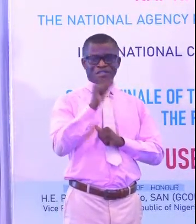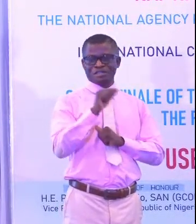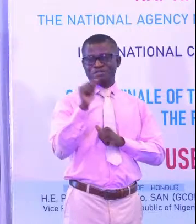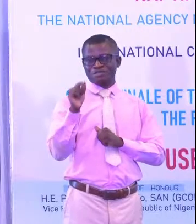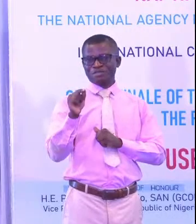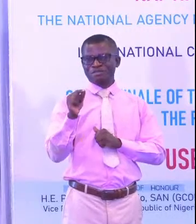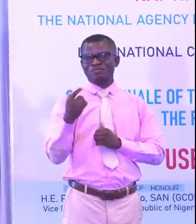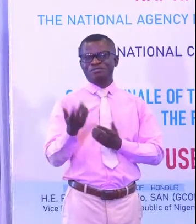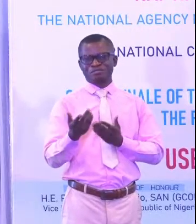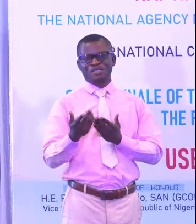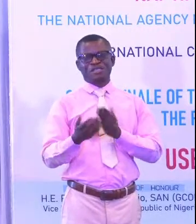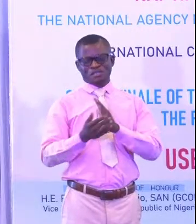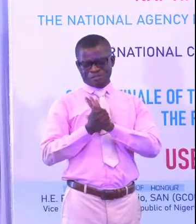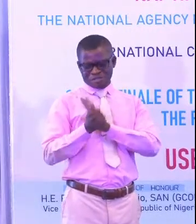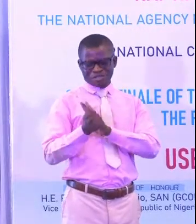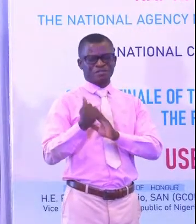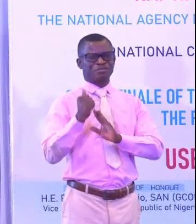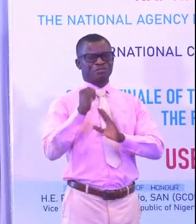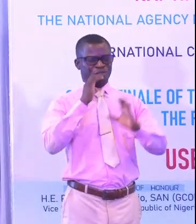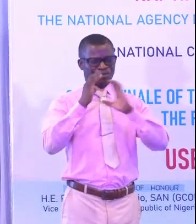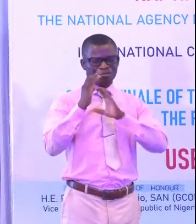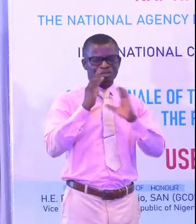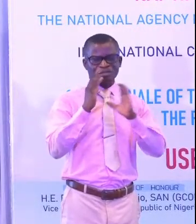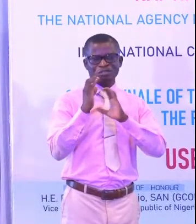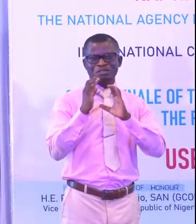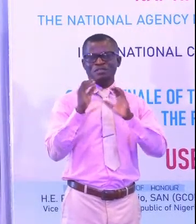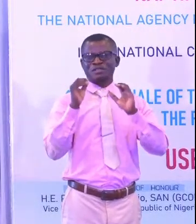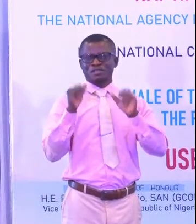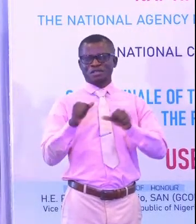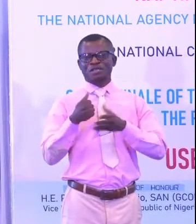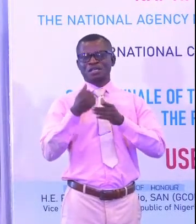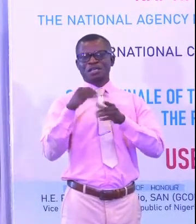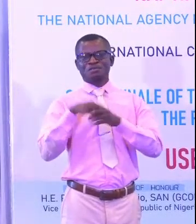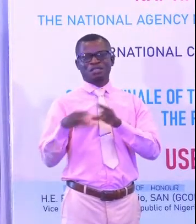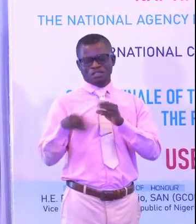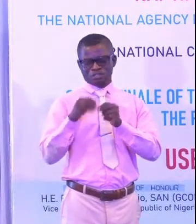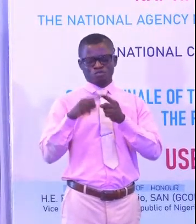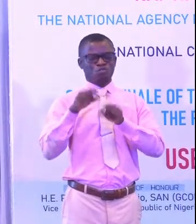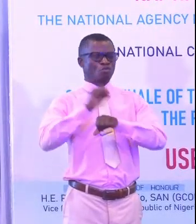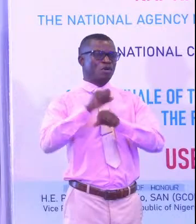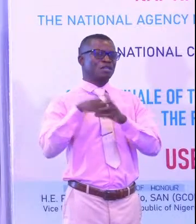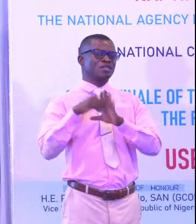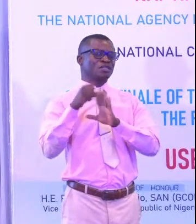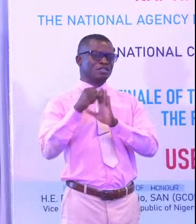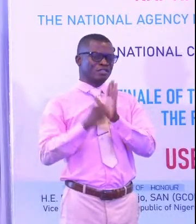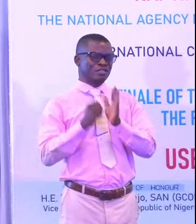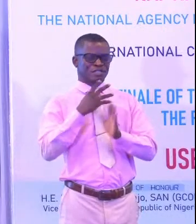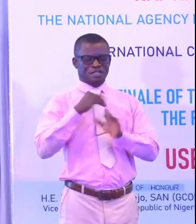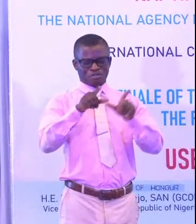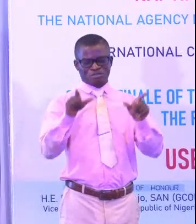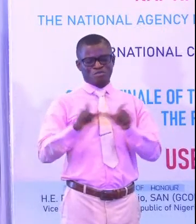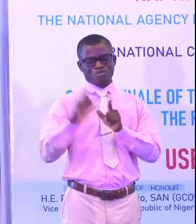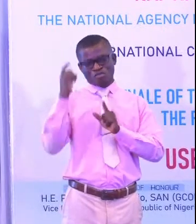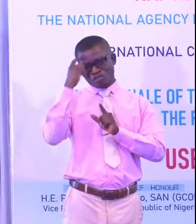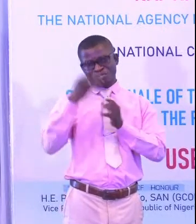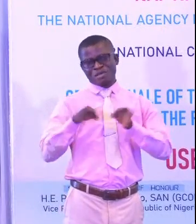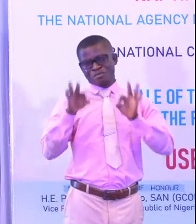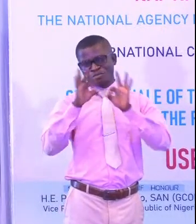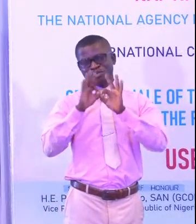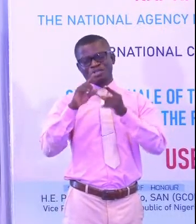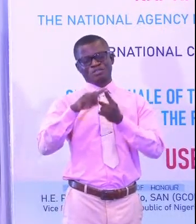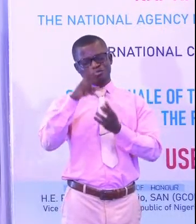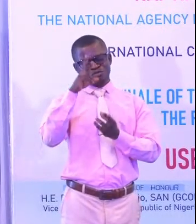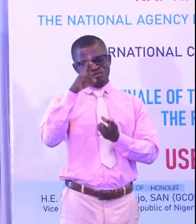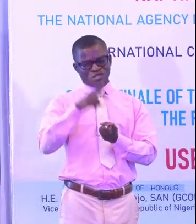mobilizing affected communities themselves, in addition to working with states and local governments, is key to combating